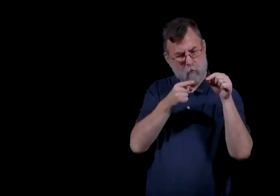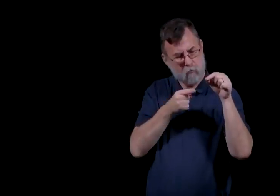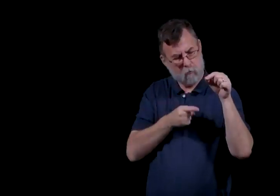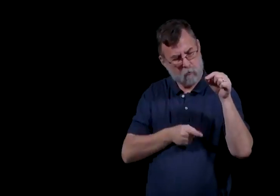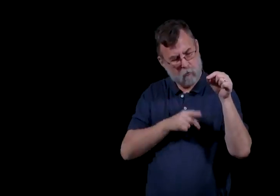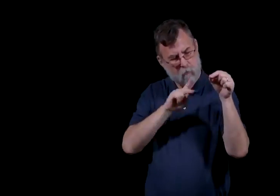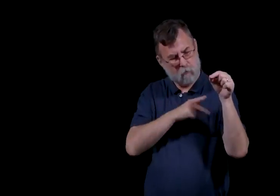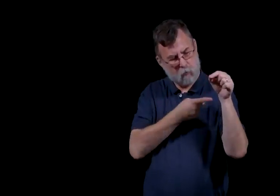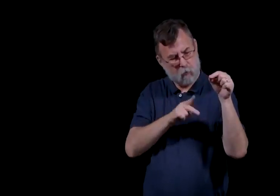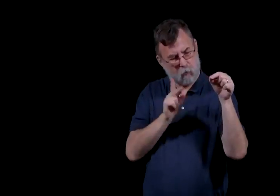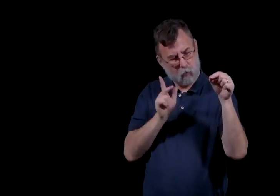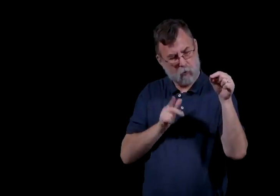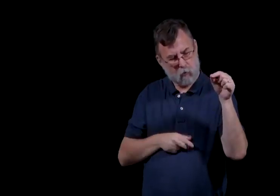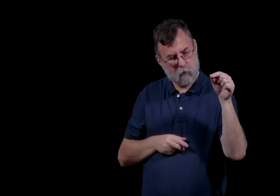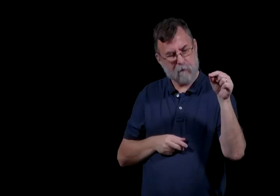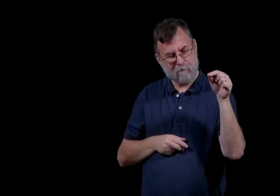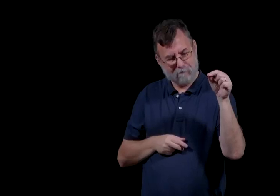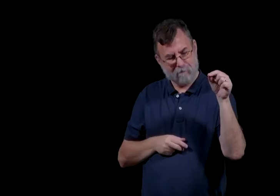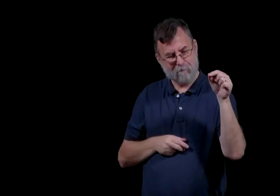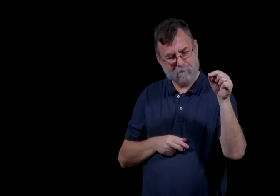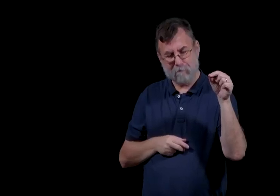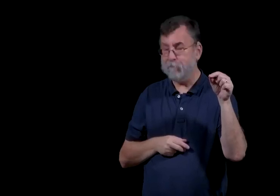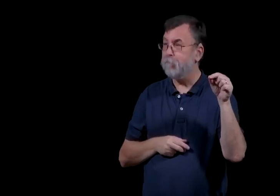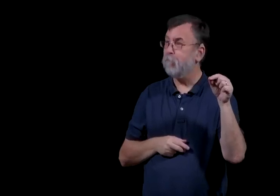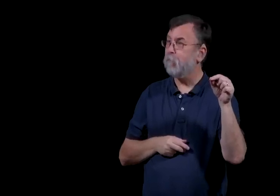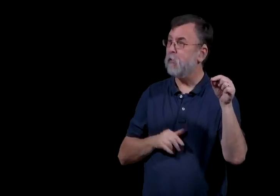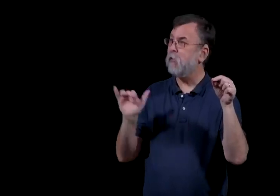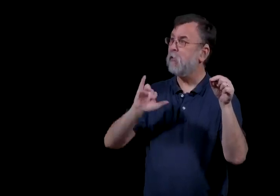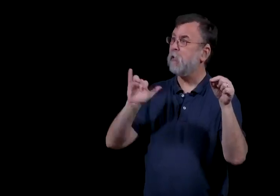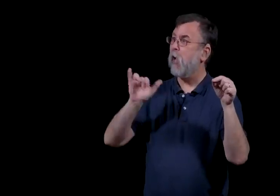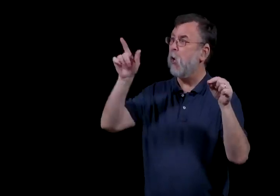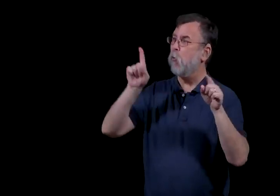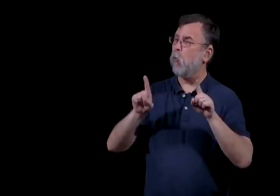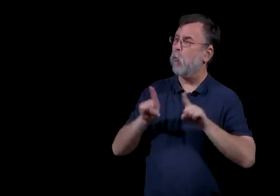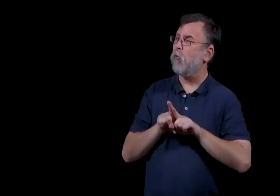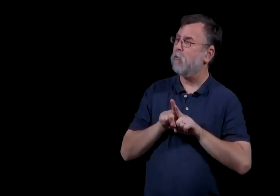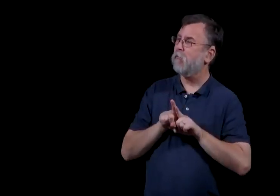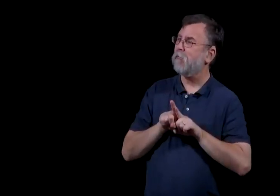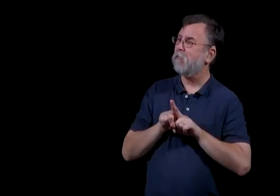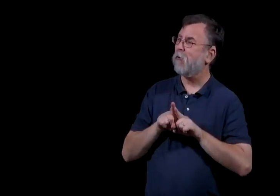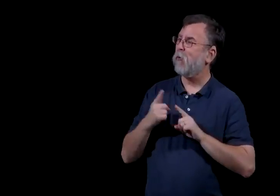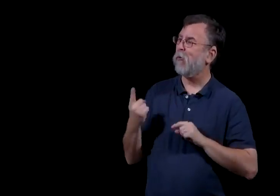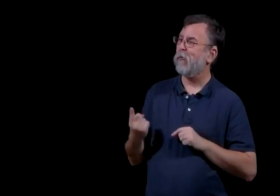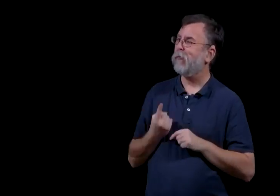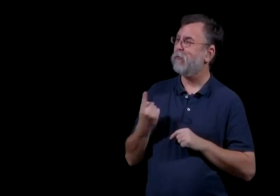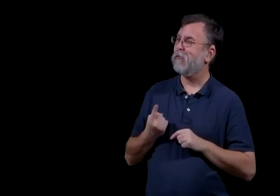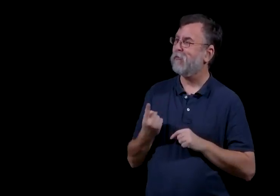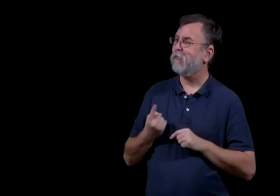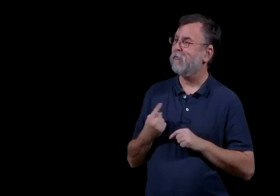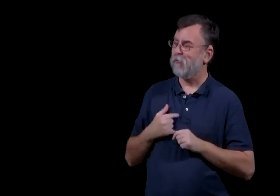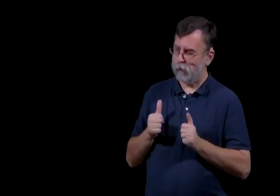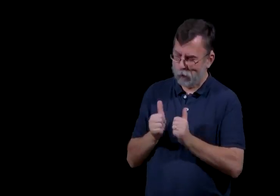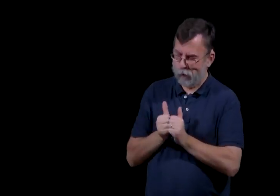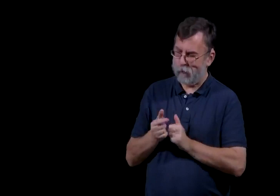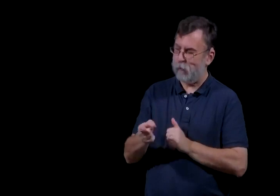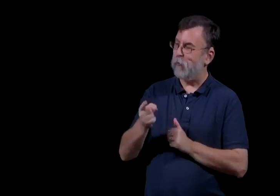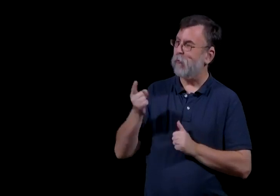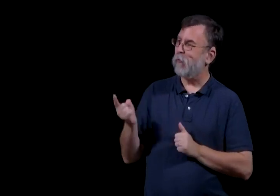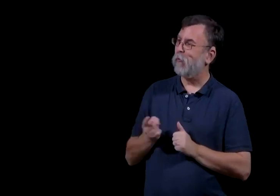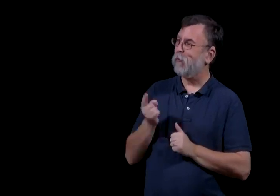that they would look at this keychain in remembrance of the 23rd Psalm, something they can carry with them always to